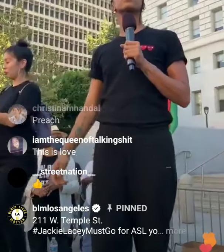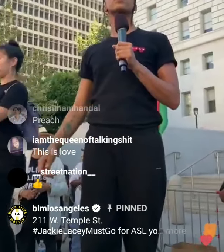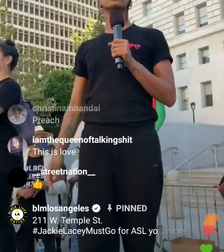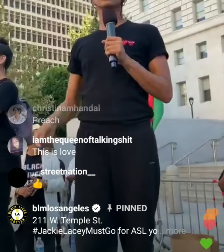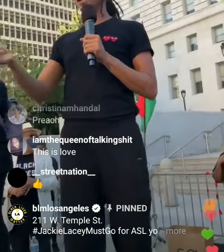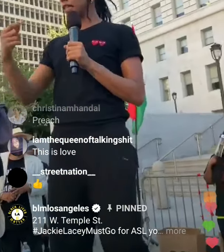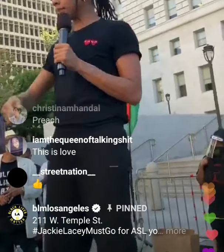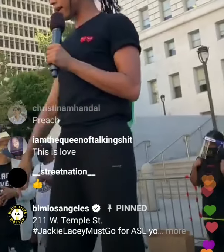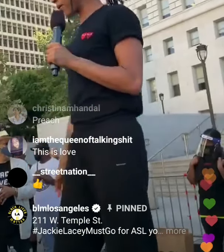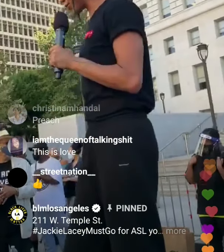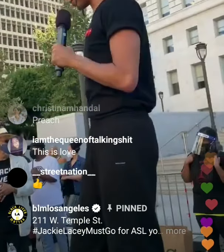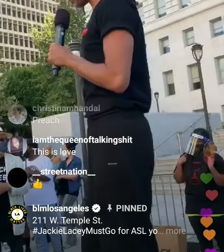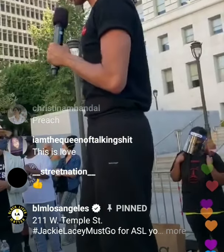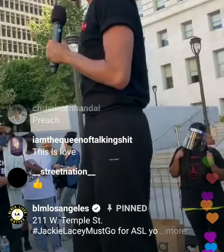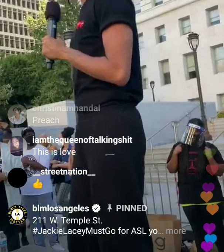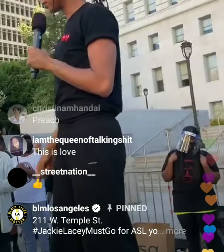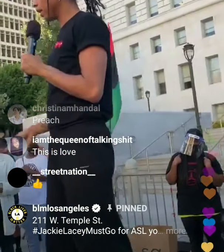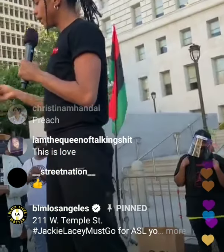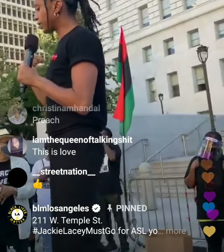Give it up for Michael